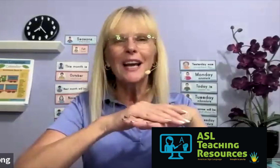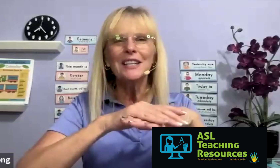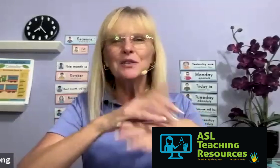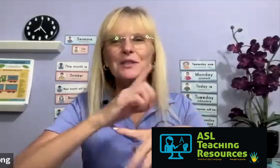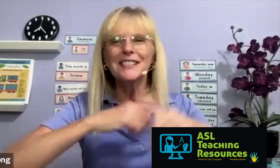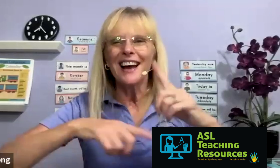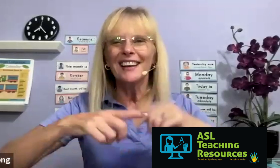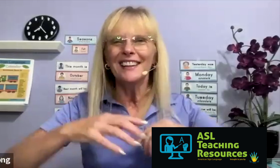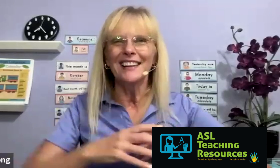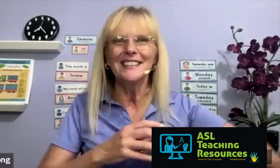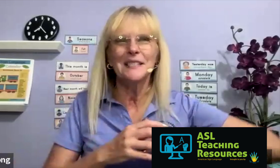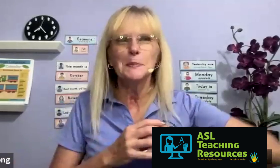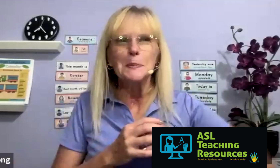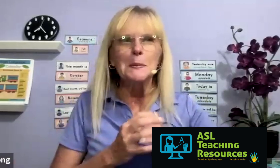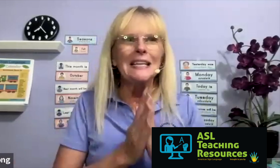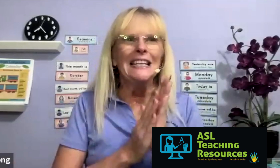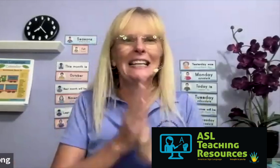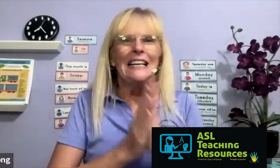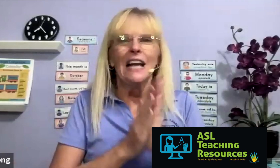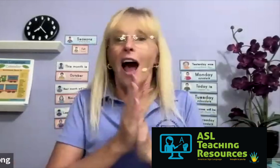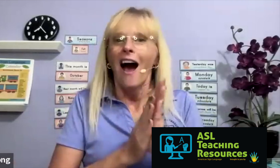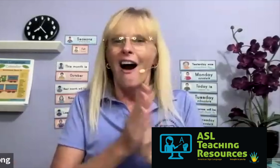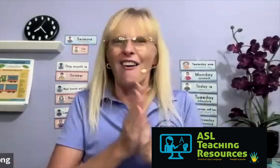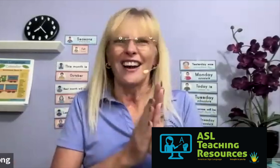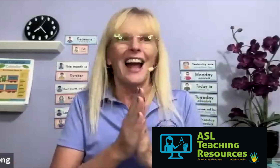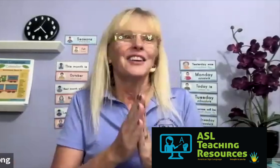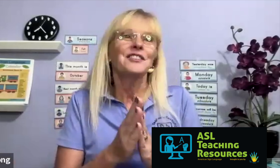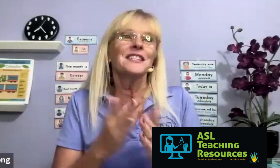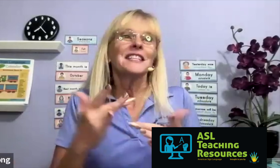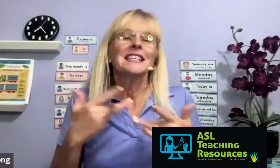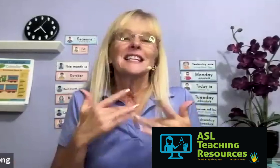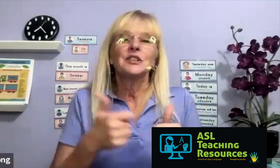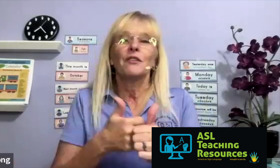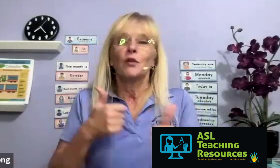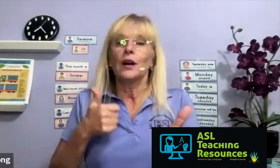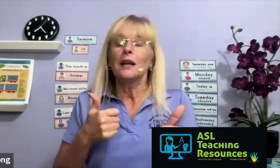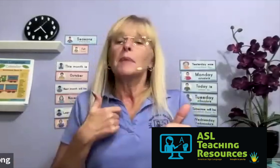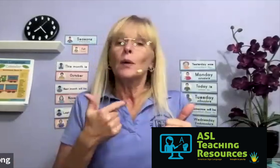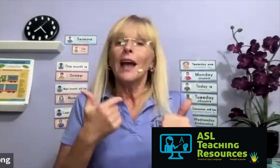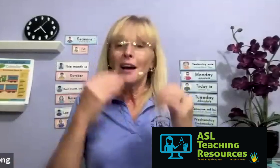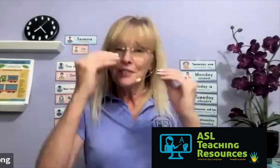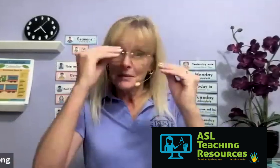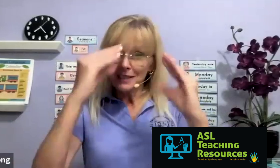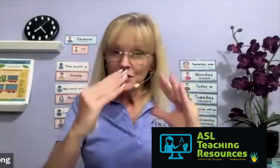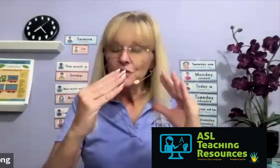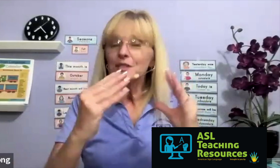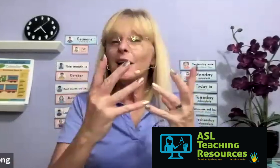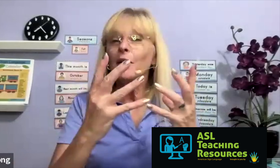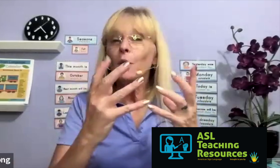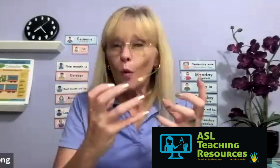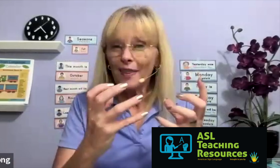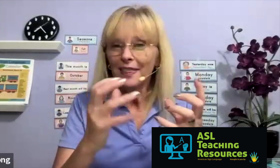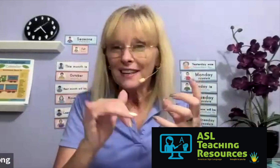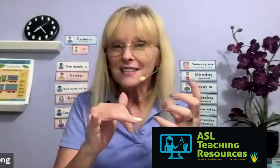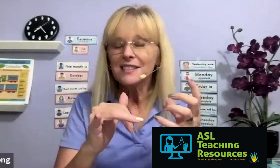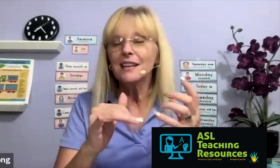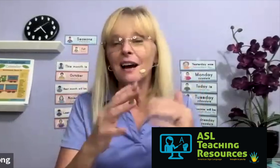to sign these? All right. I usually tend to avoid it, but we have some teachers that want this.